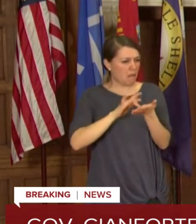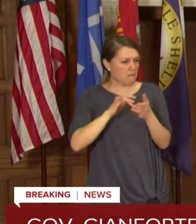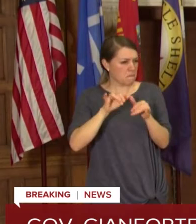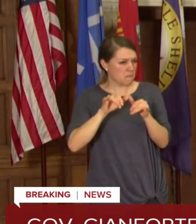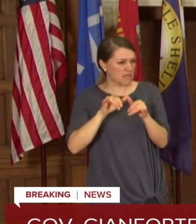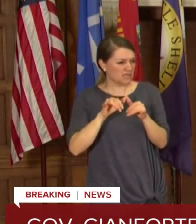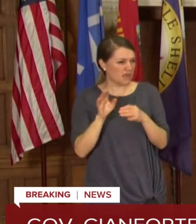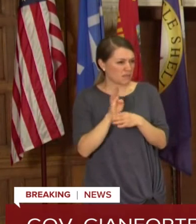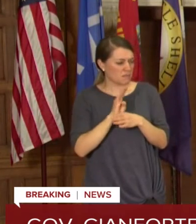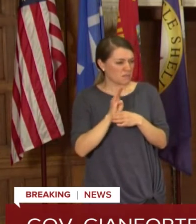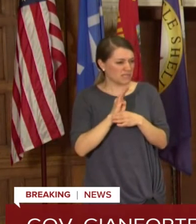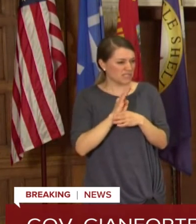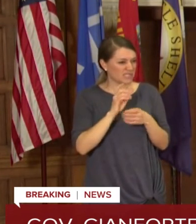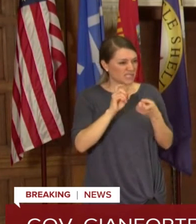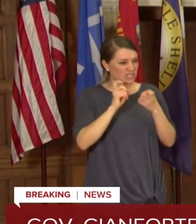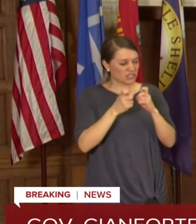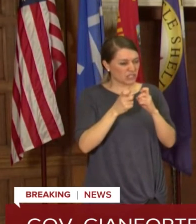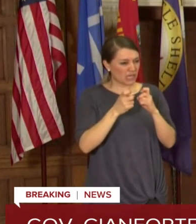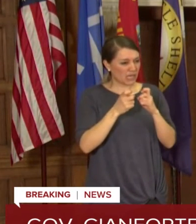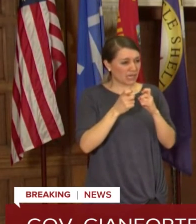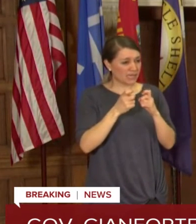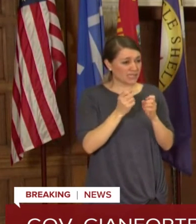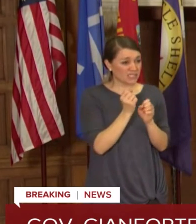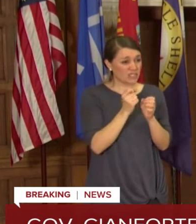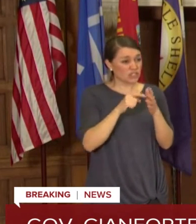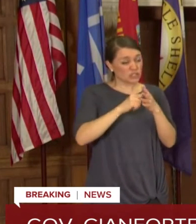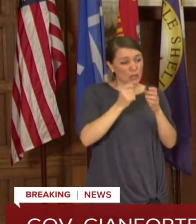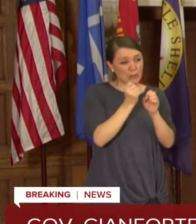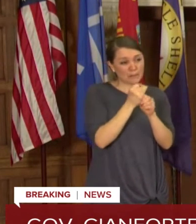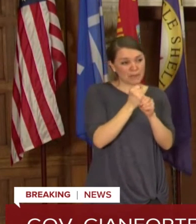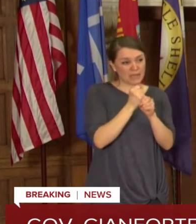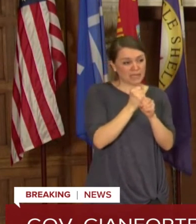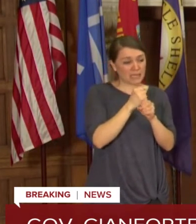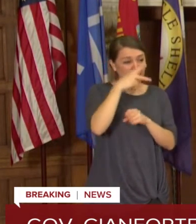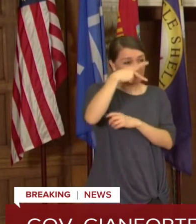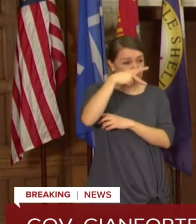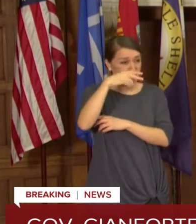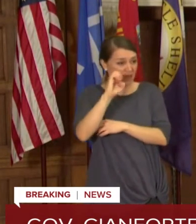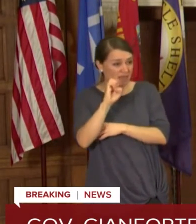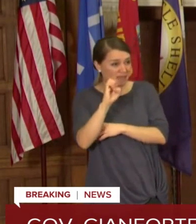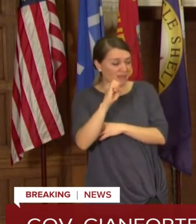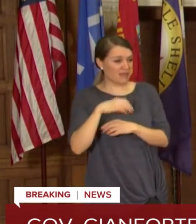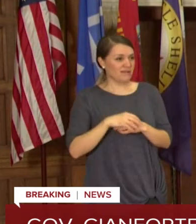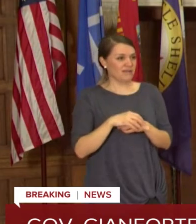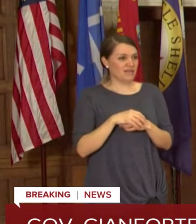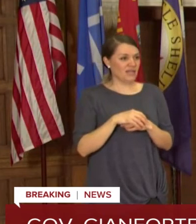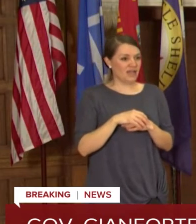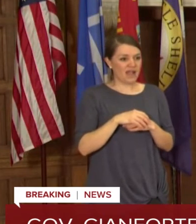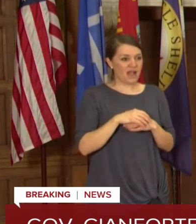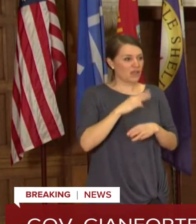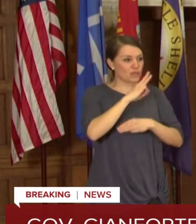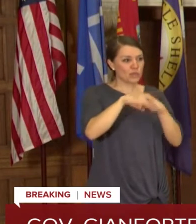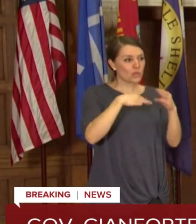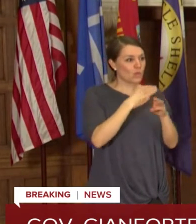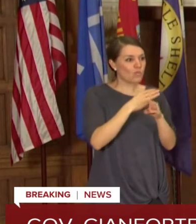companies switch to making personal protective equipment, all of which were in a global short supply. We